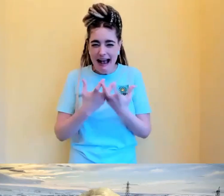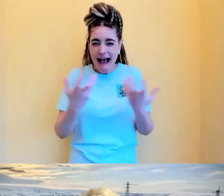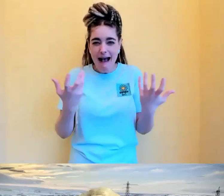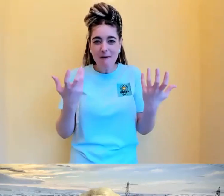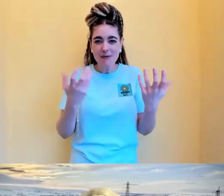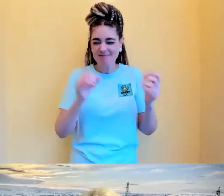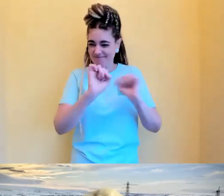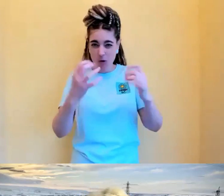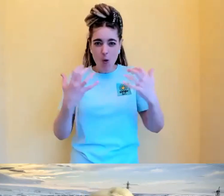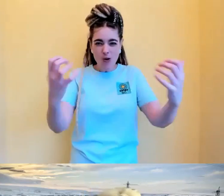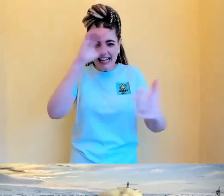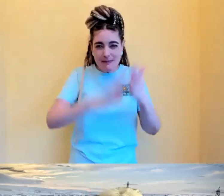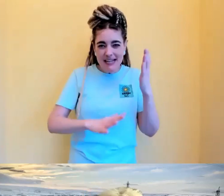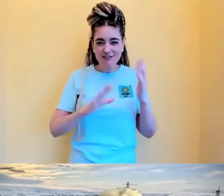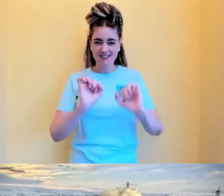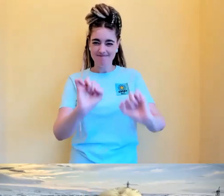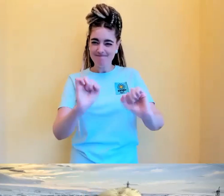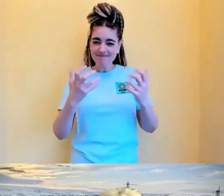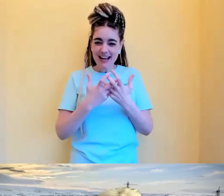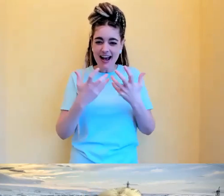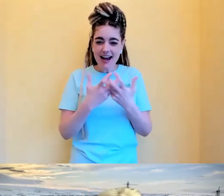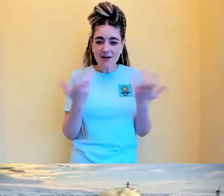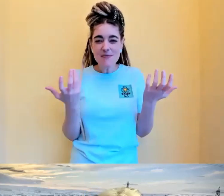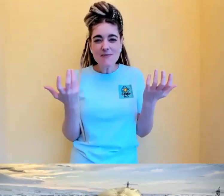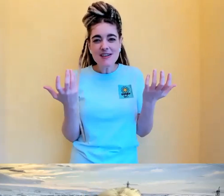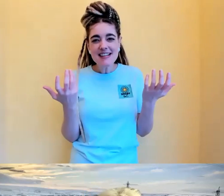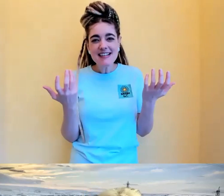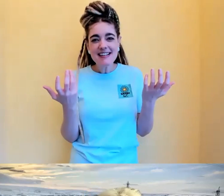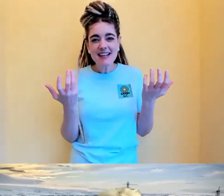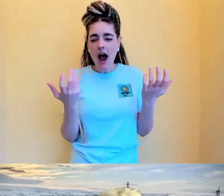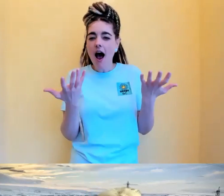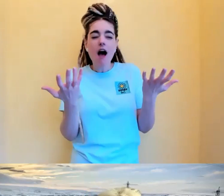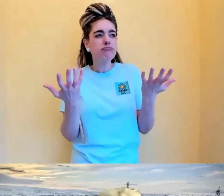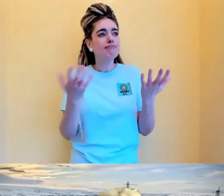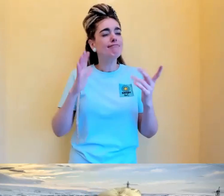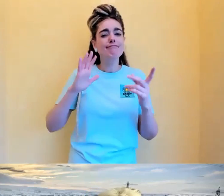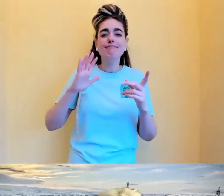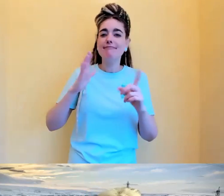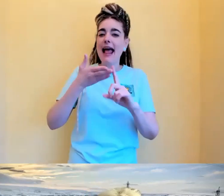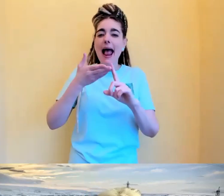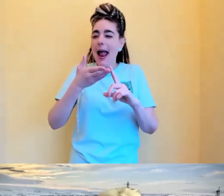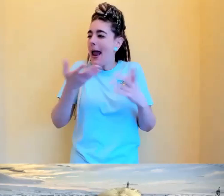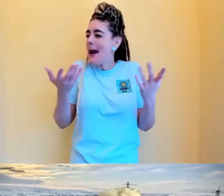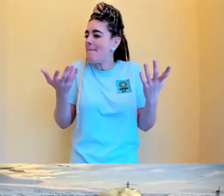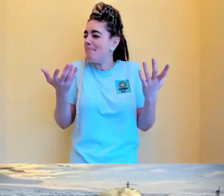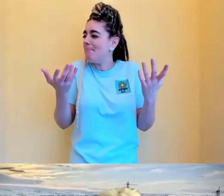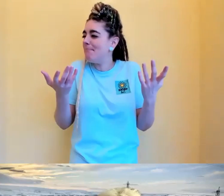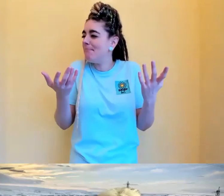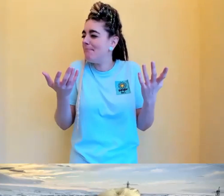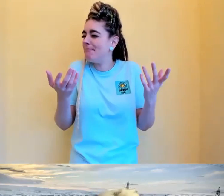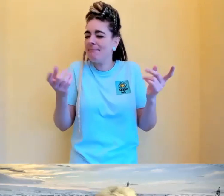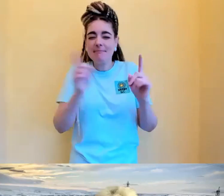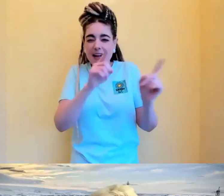to see it, how are you planning to take that, and what would you want from our wonderful viewers to help you